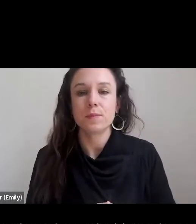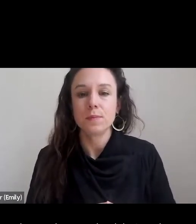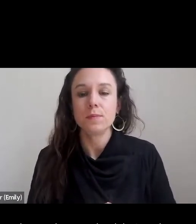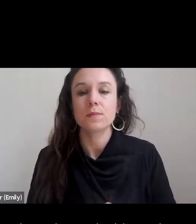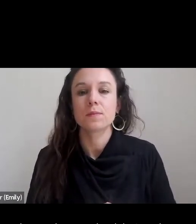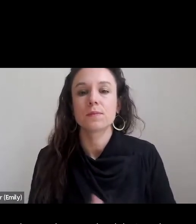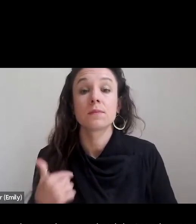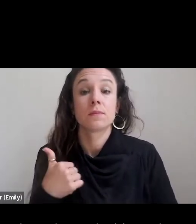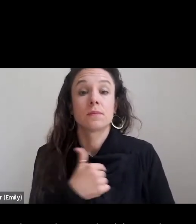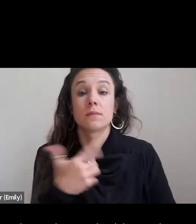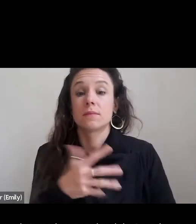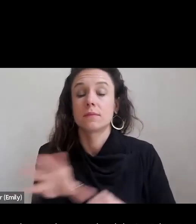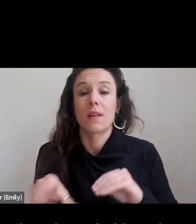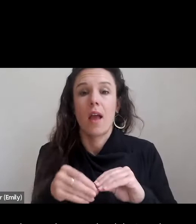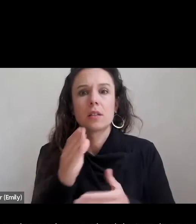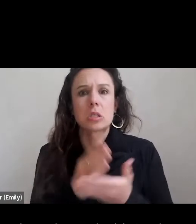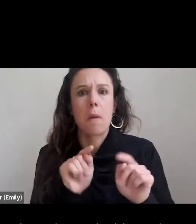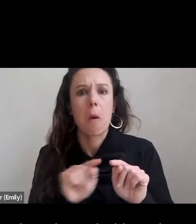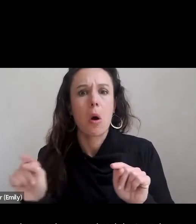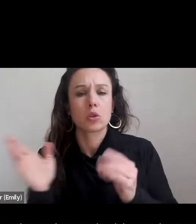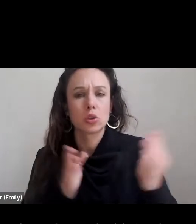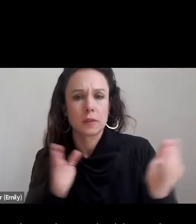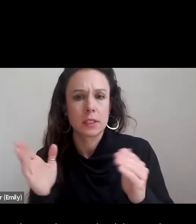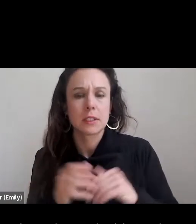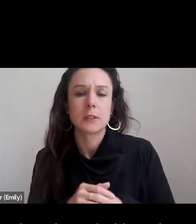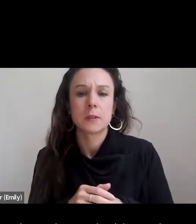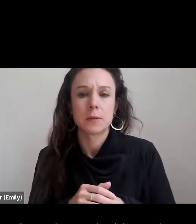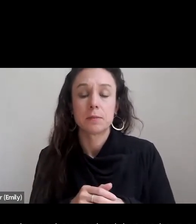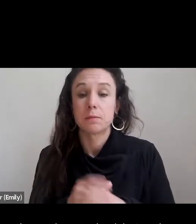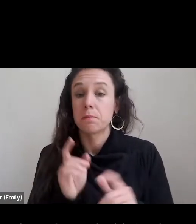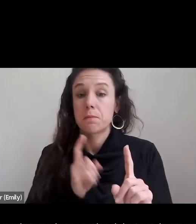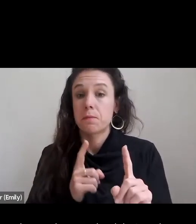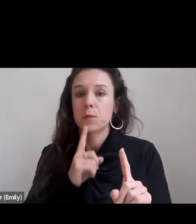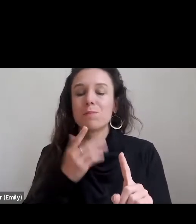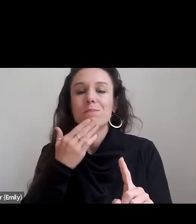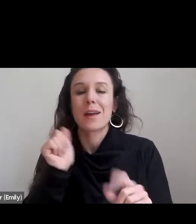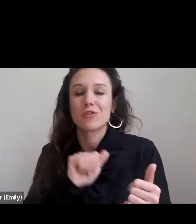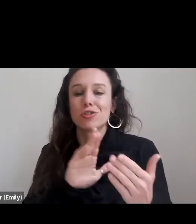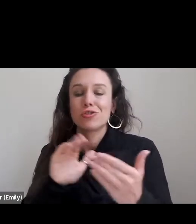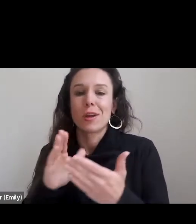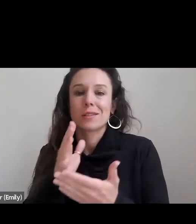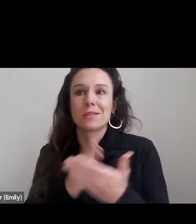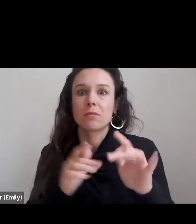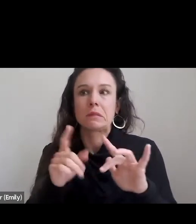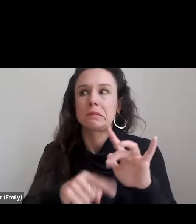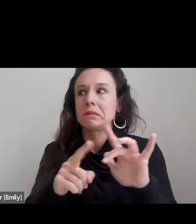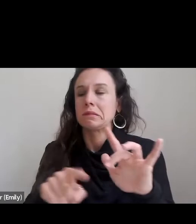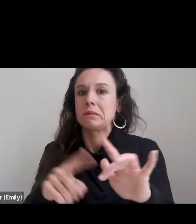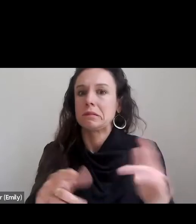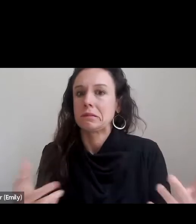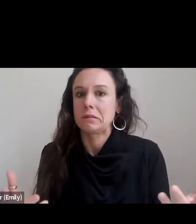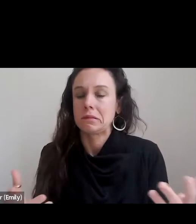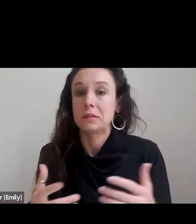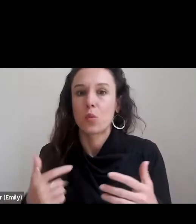added a number of services that are intended to better address some of the gaps that we know we have. So we've got all